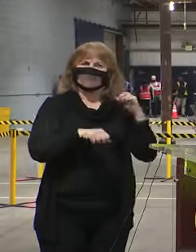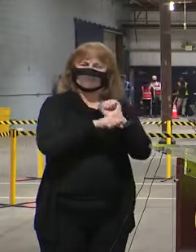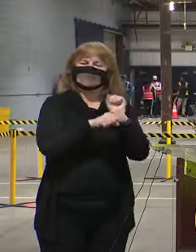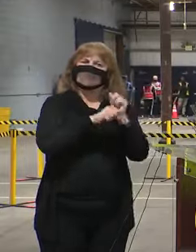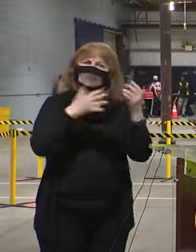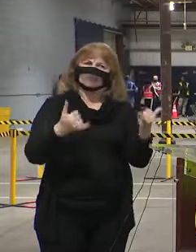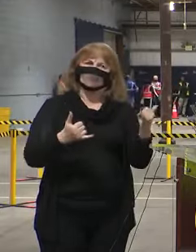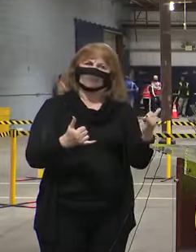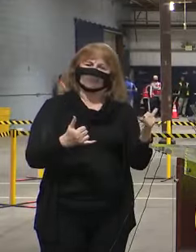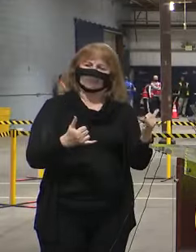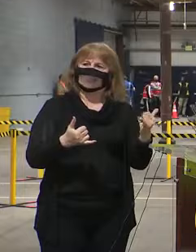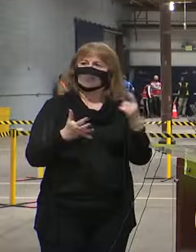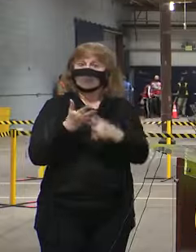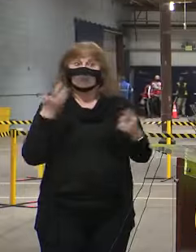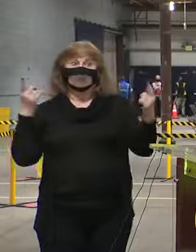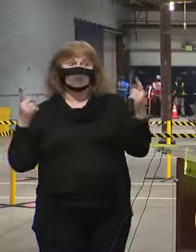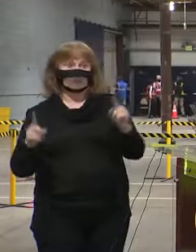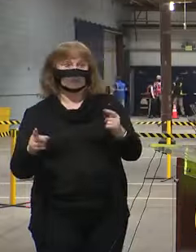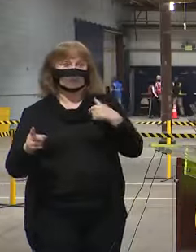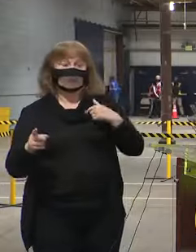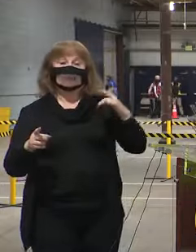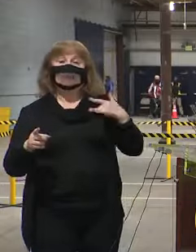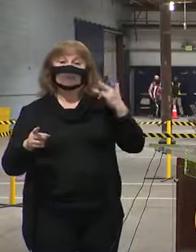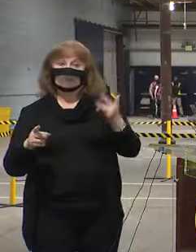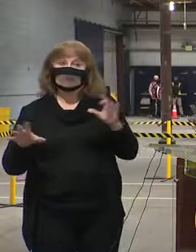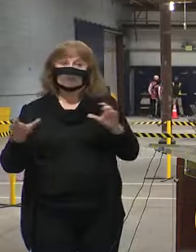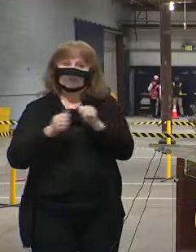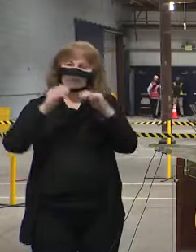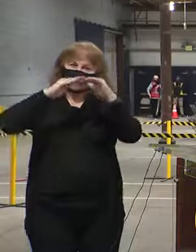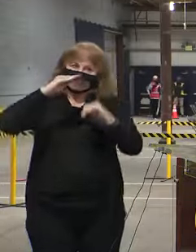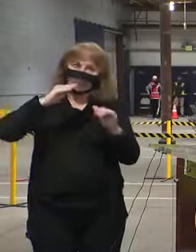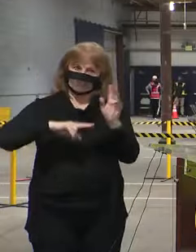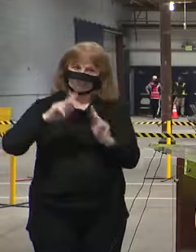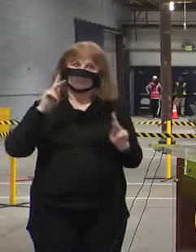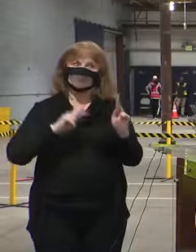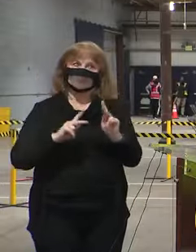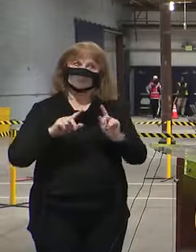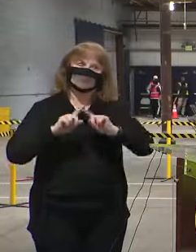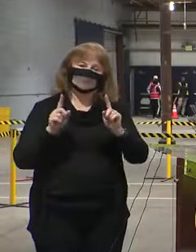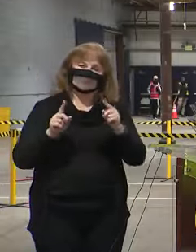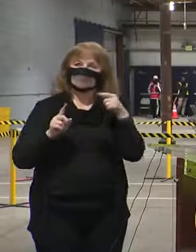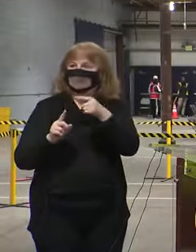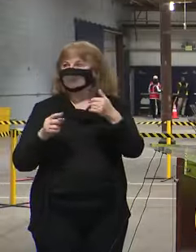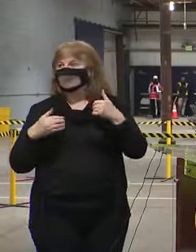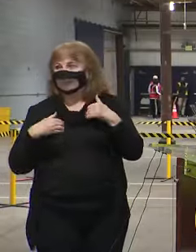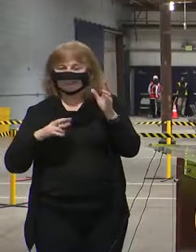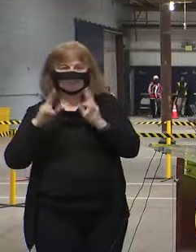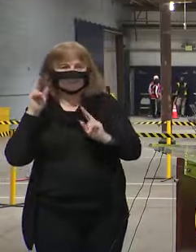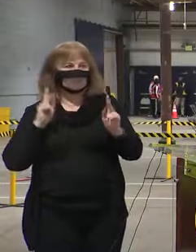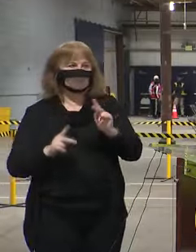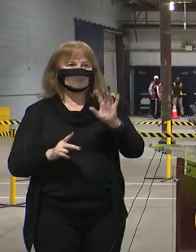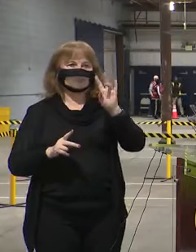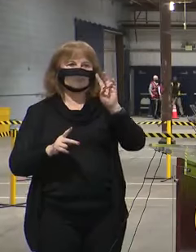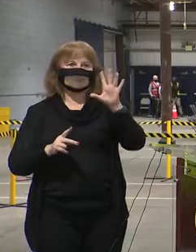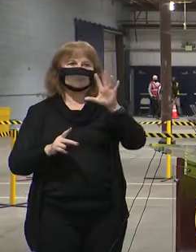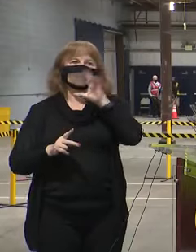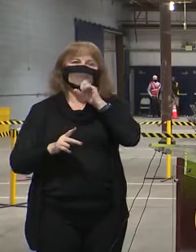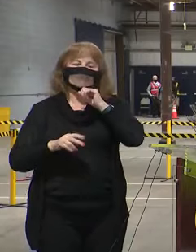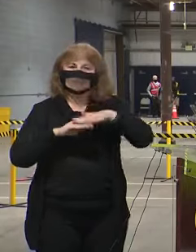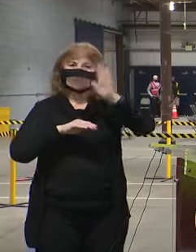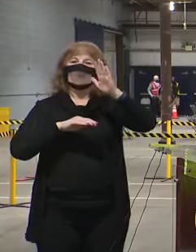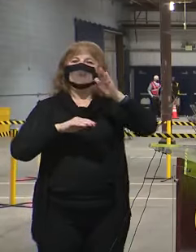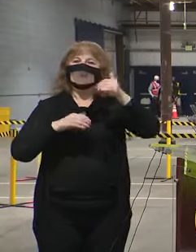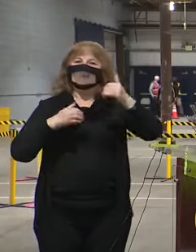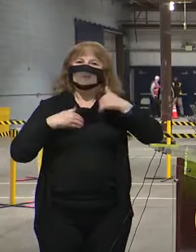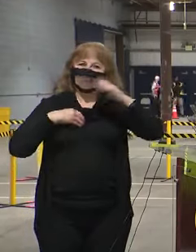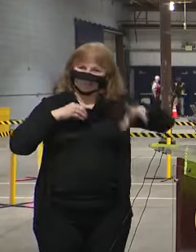working. What happens is the fact that I usually can do it with less people. However, when you have folks who are 75 and older, we